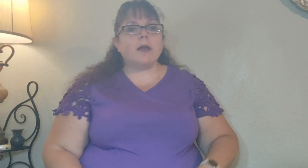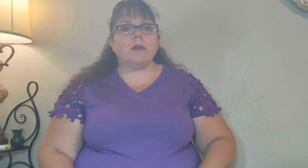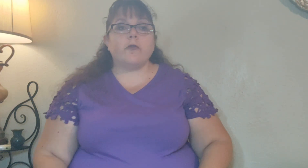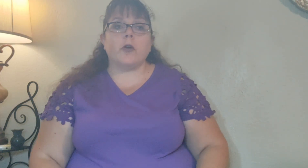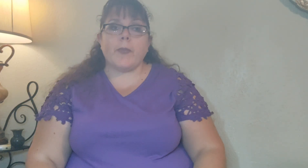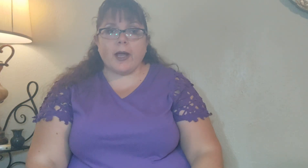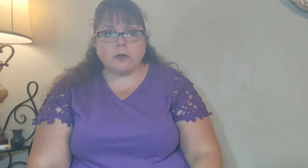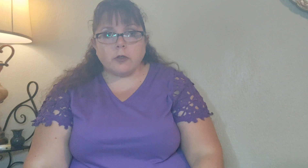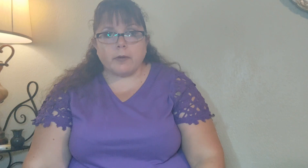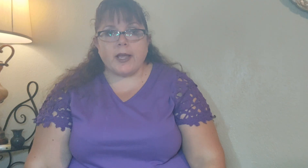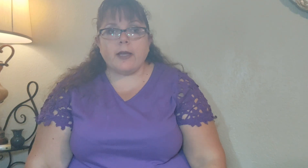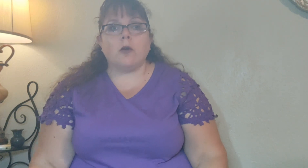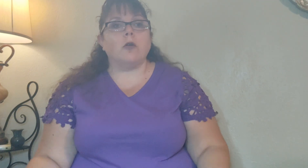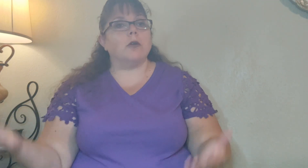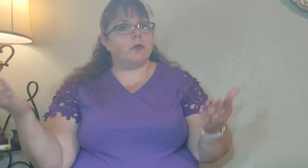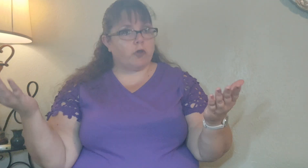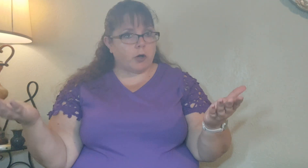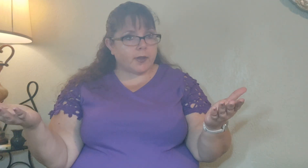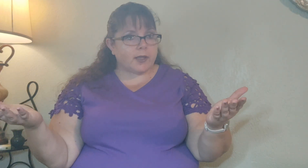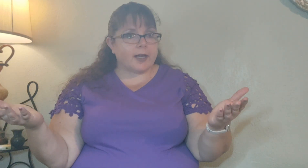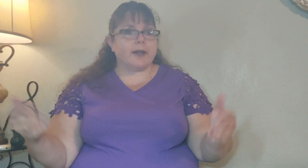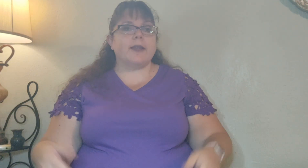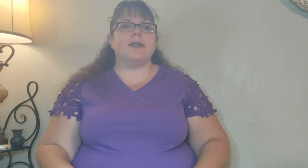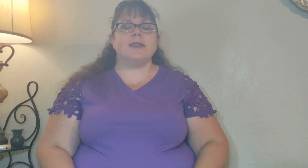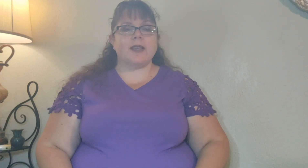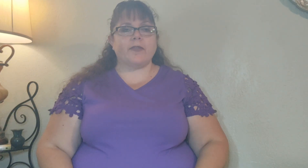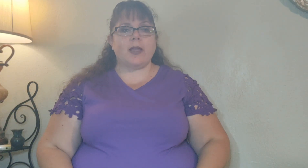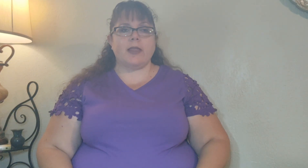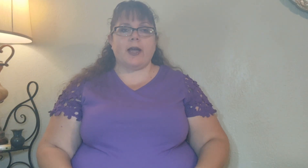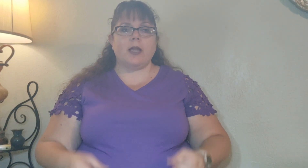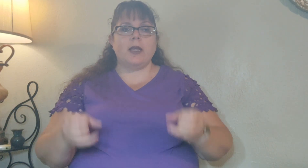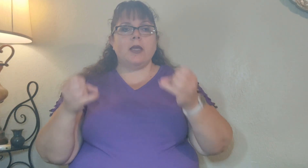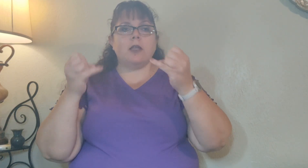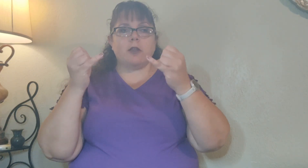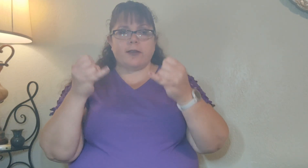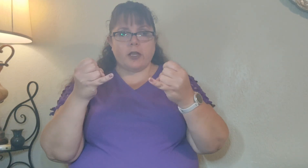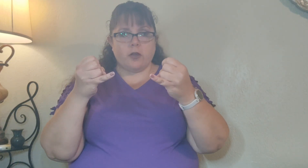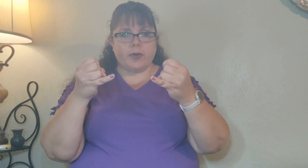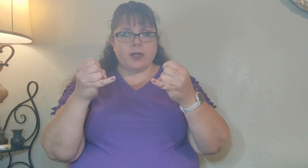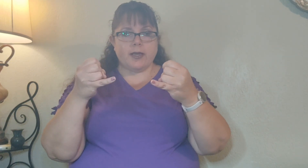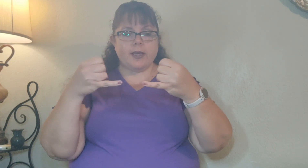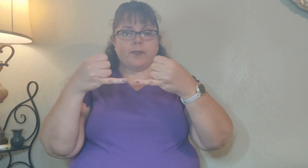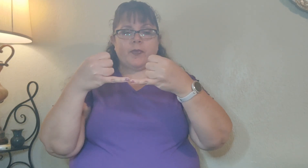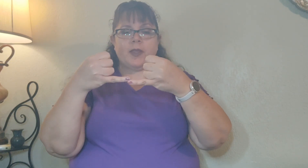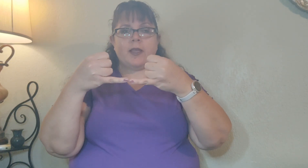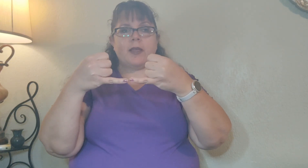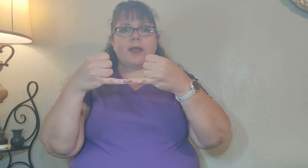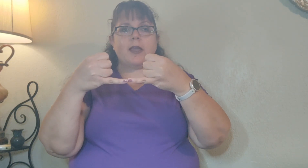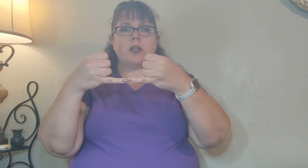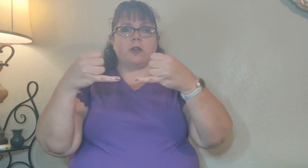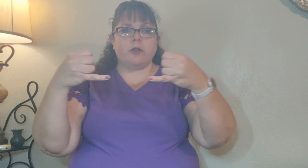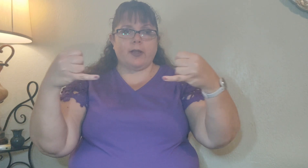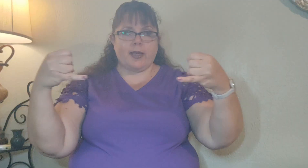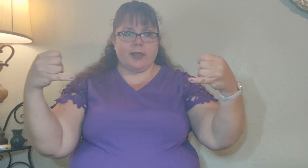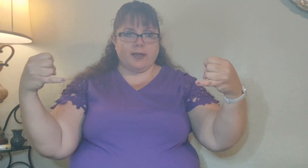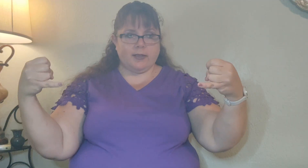And for boundary, or drawing the line, stuff like that, you take your pinky and you do like